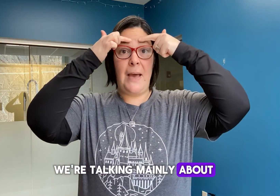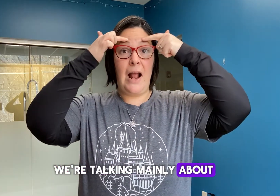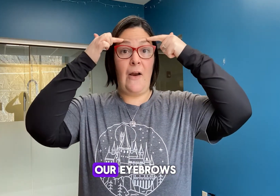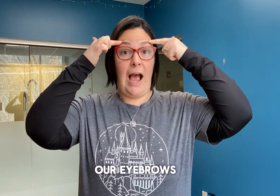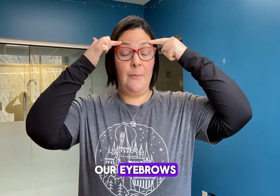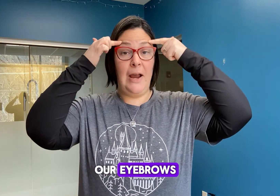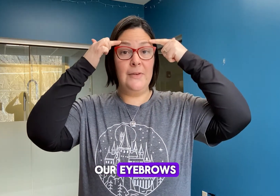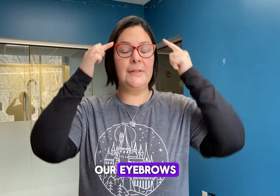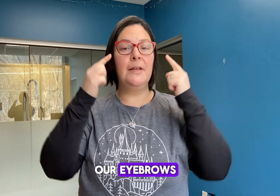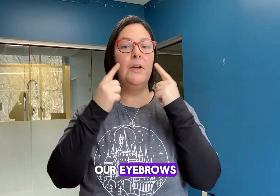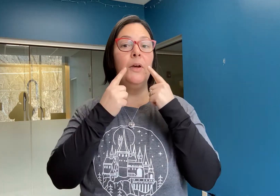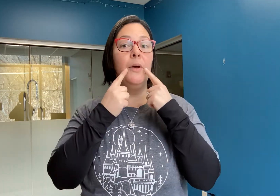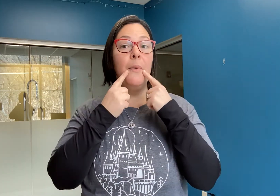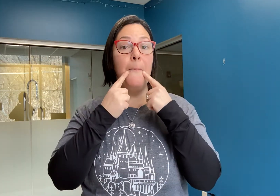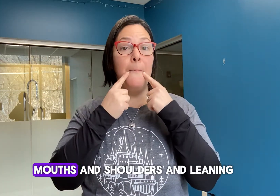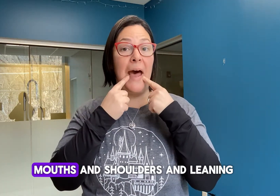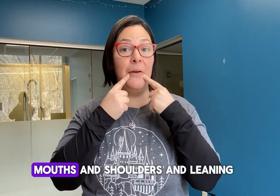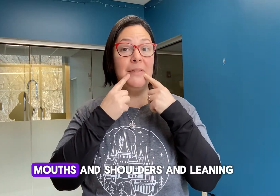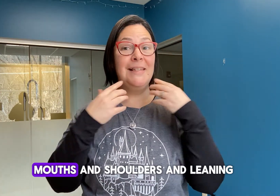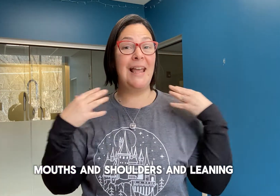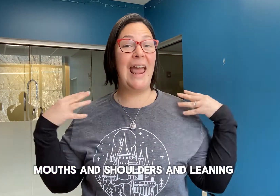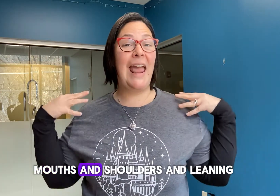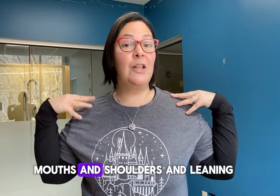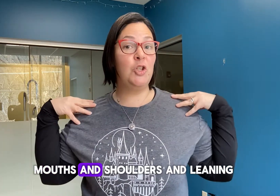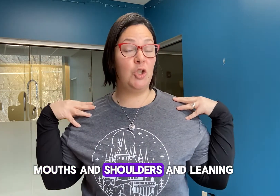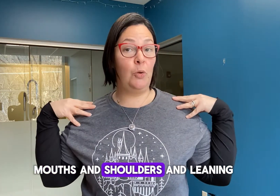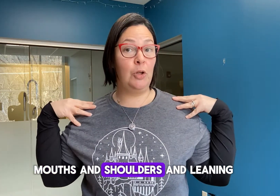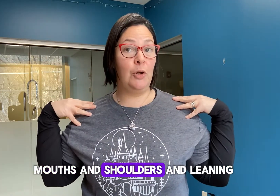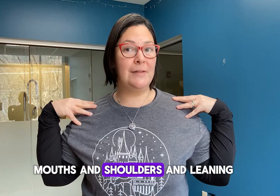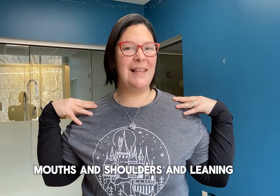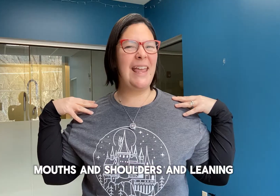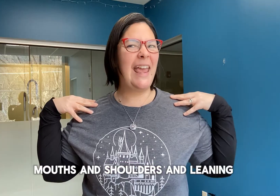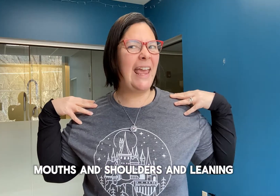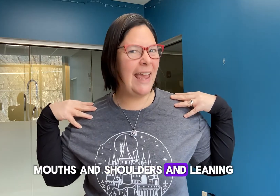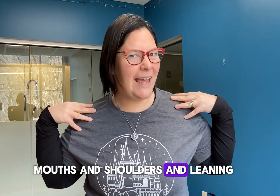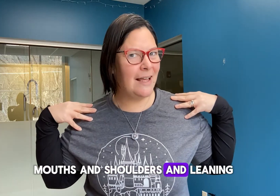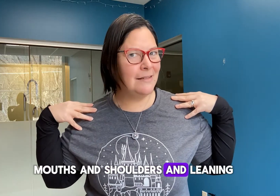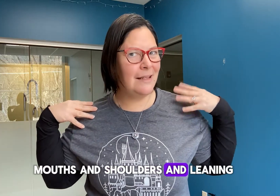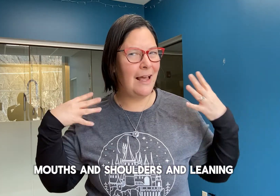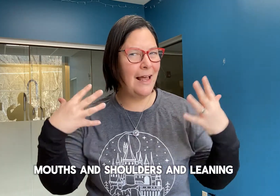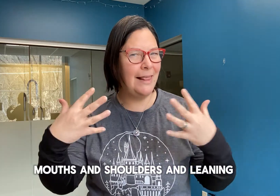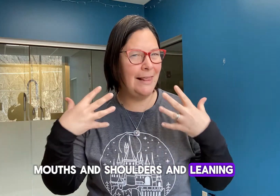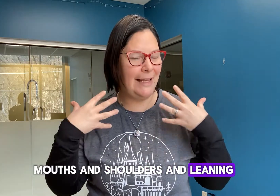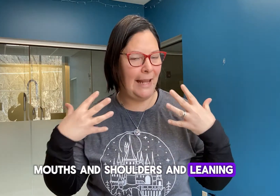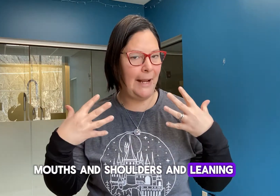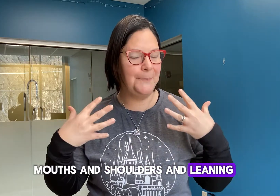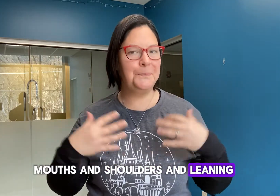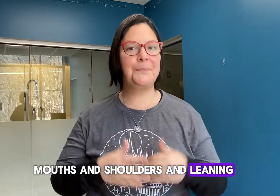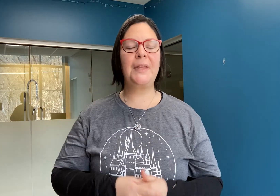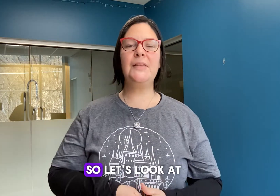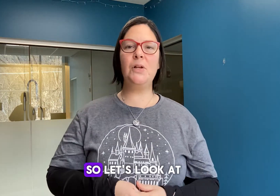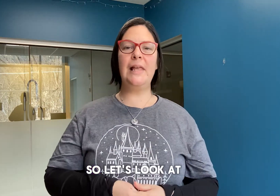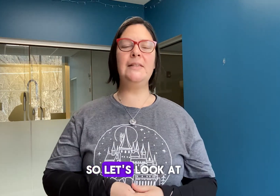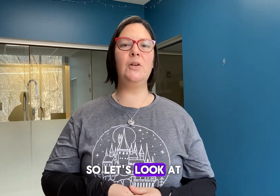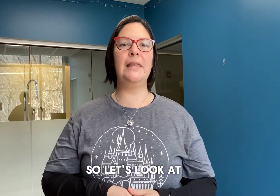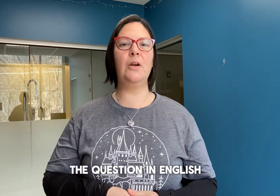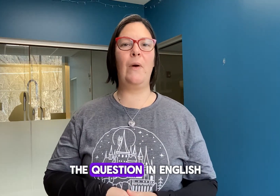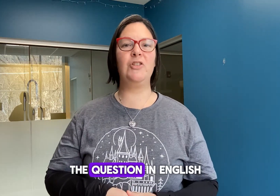our eyebrows, mouths, and shoulders, and leaning. So let's look at the question